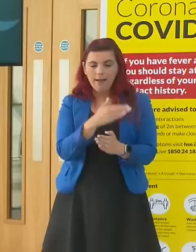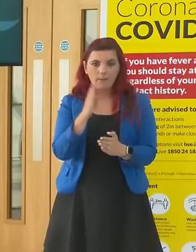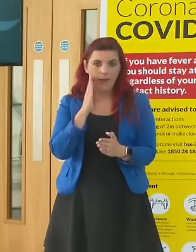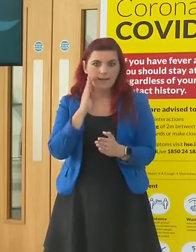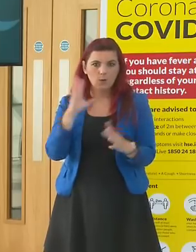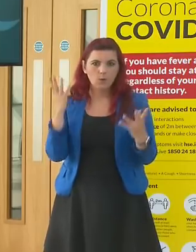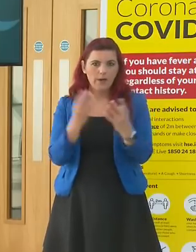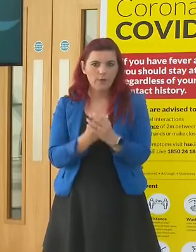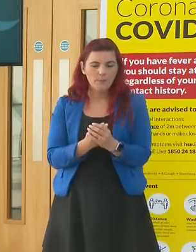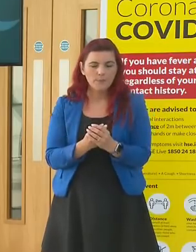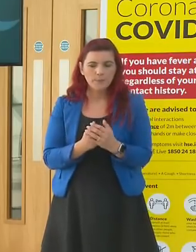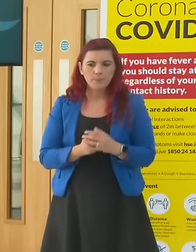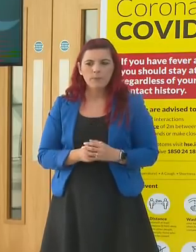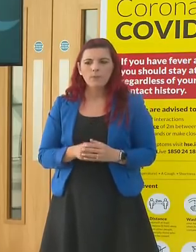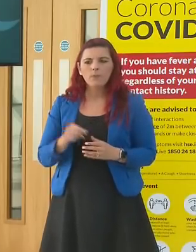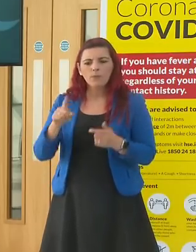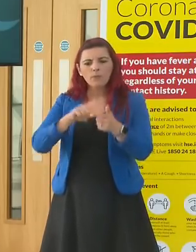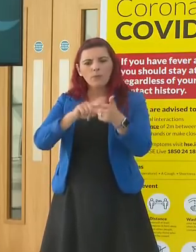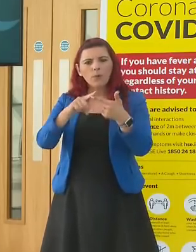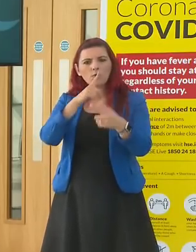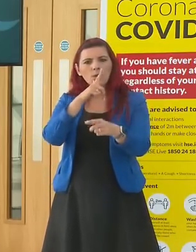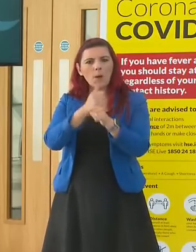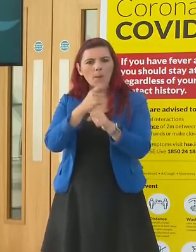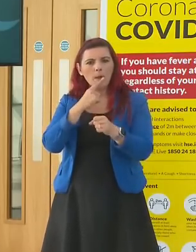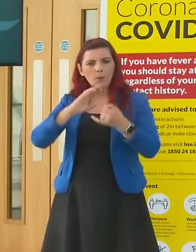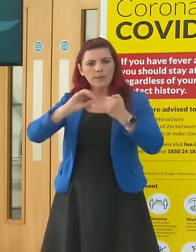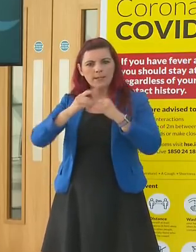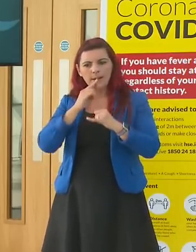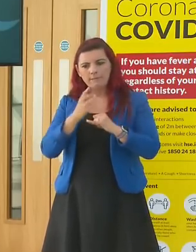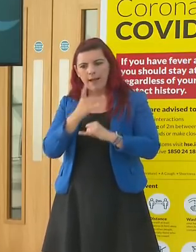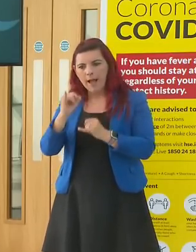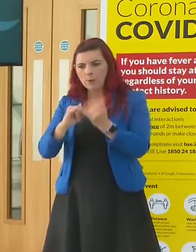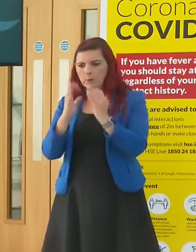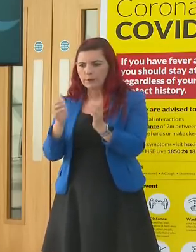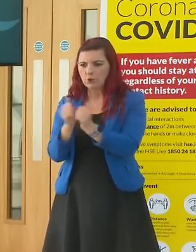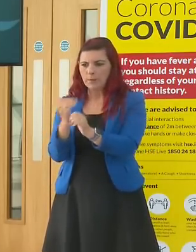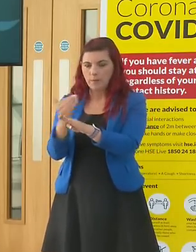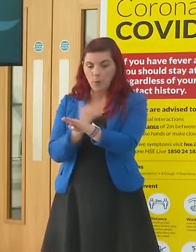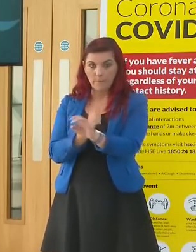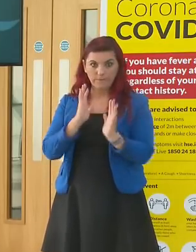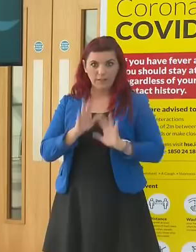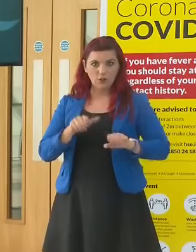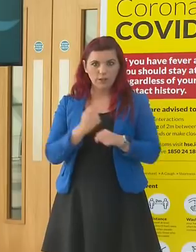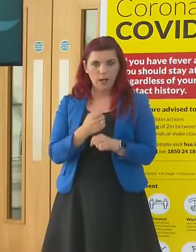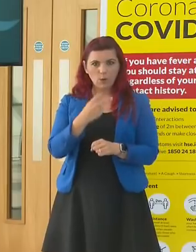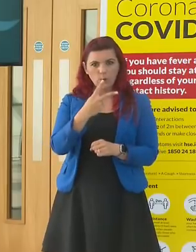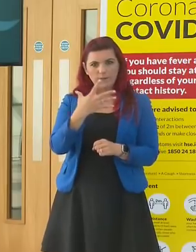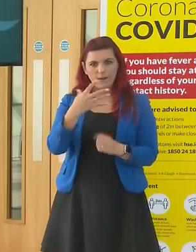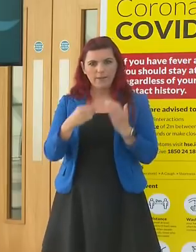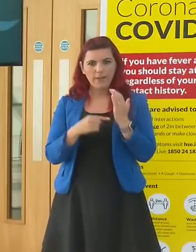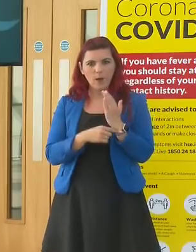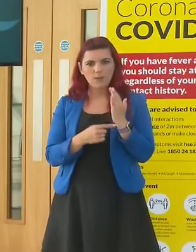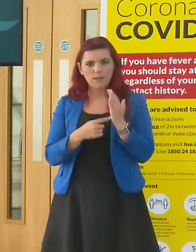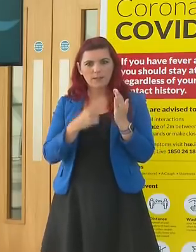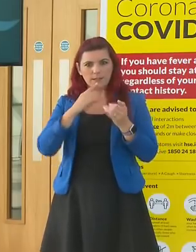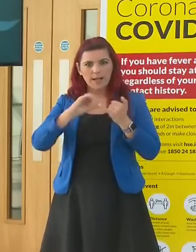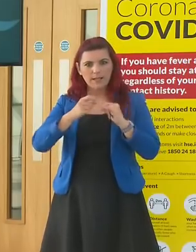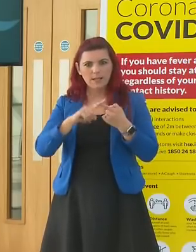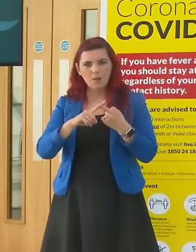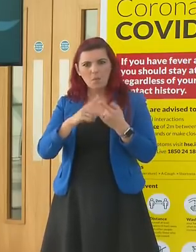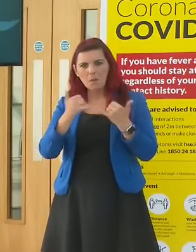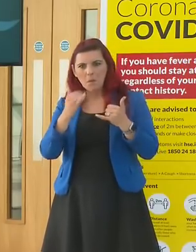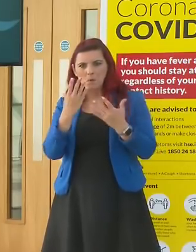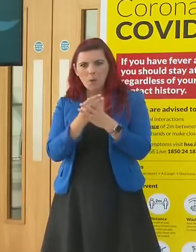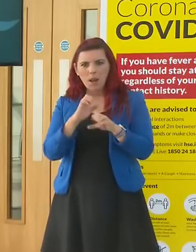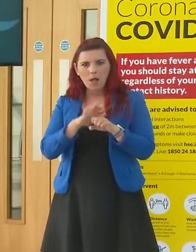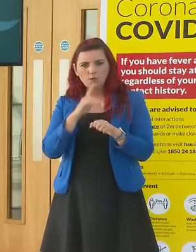Secondly, just in terms of testing and tracing, we've now completed well over 325,000 tests, probably closer to 330,000 as of this